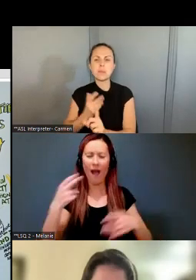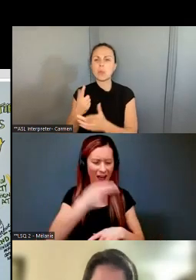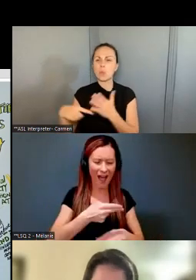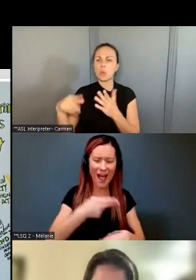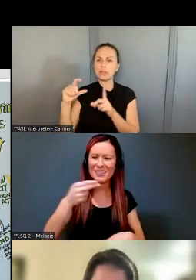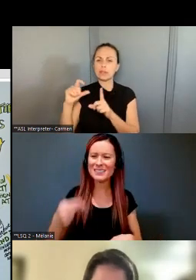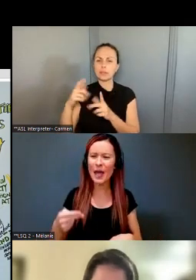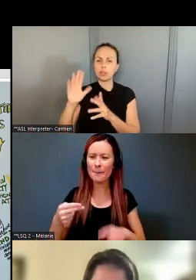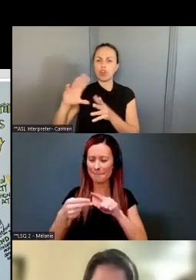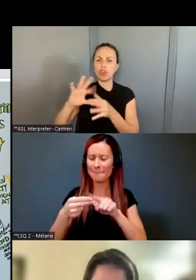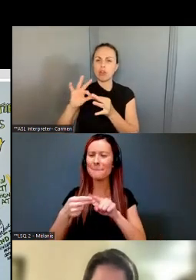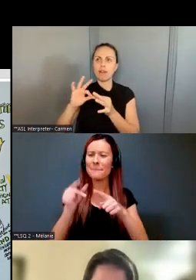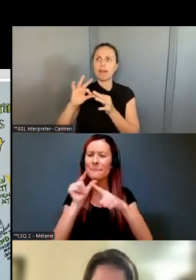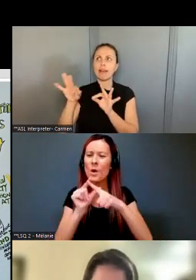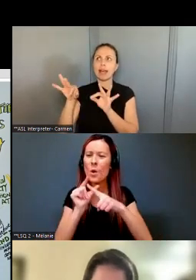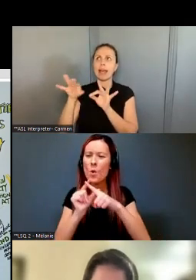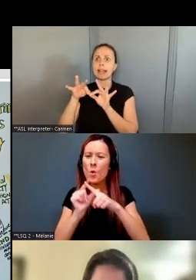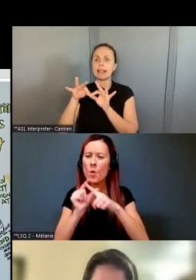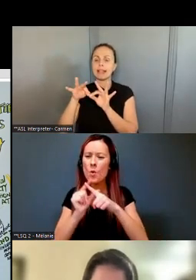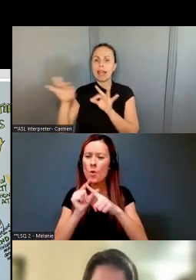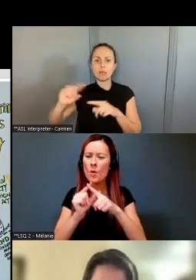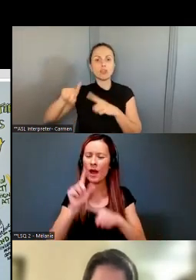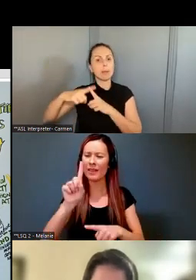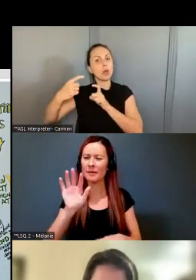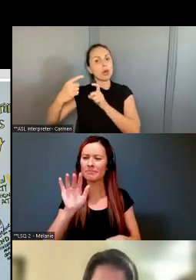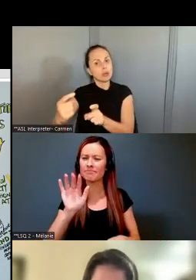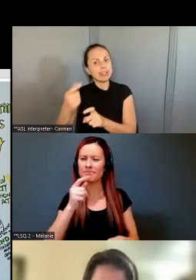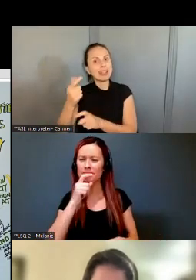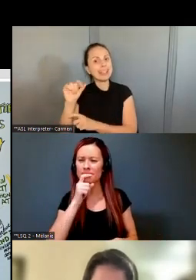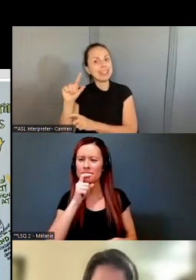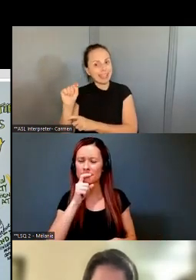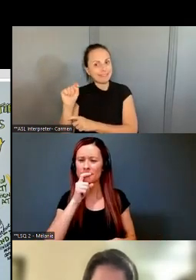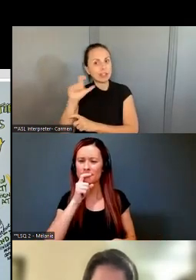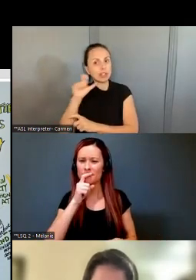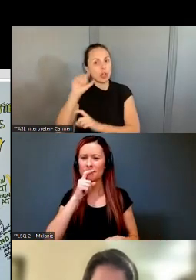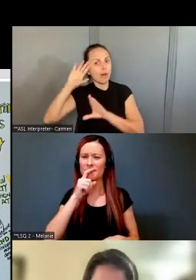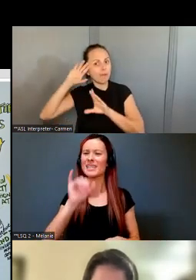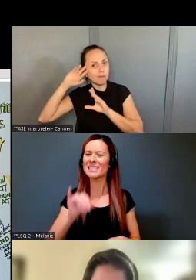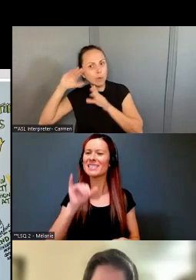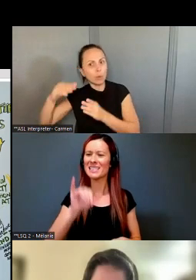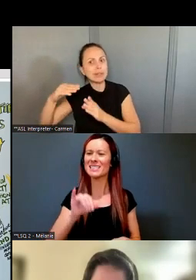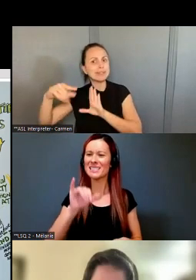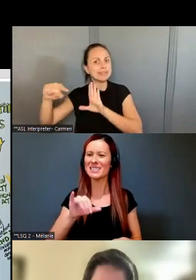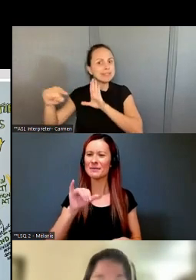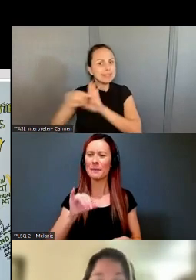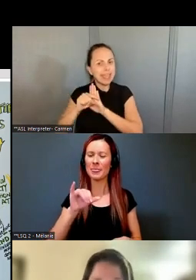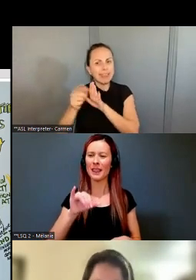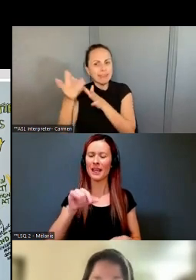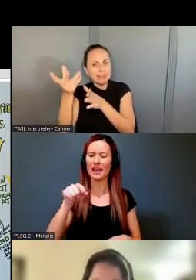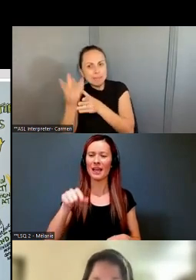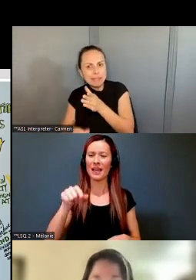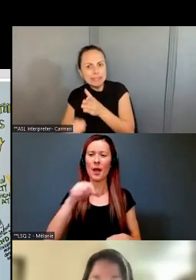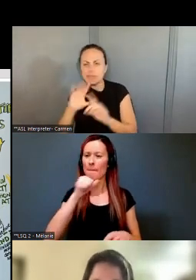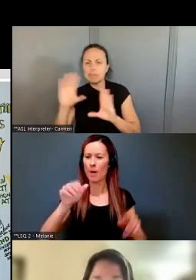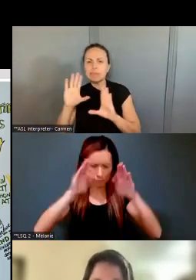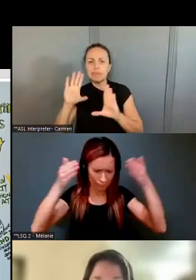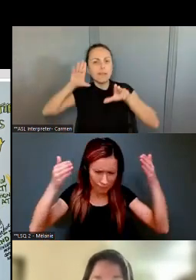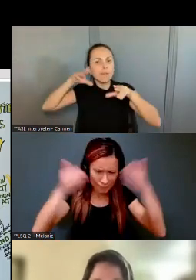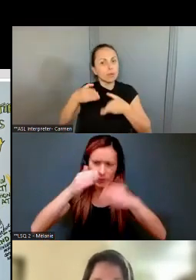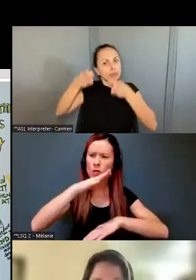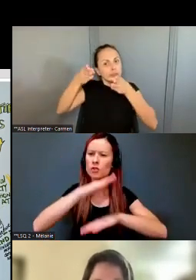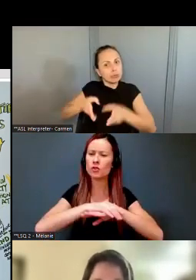what was it? The language was around the gift. It wasn't focusing on a deficit. It was always focusing on a person's